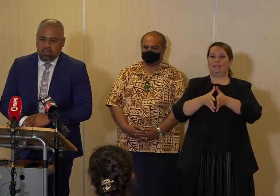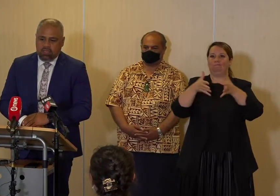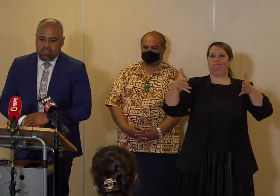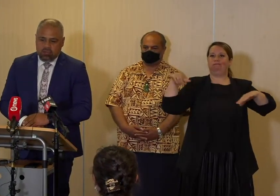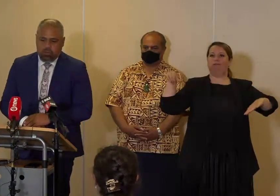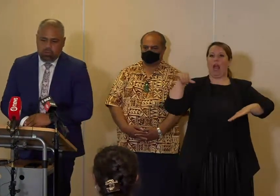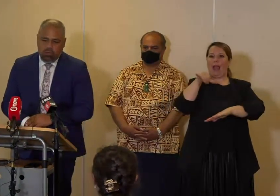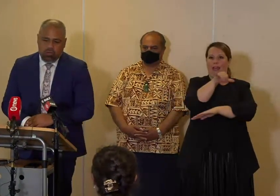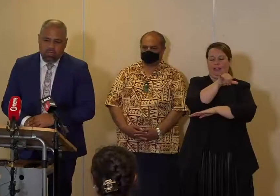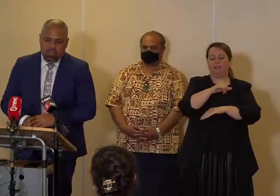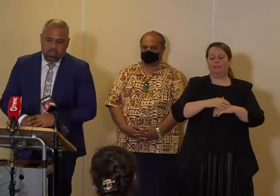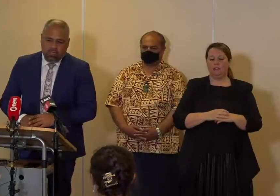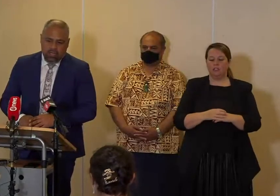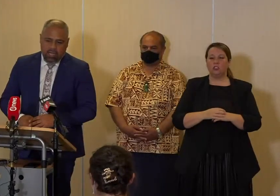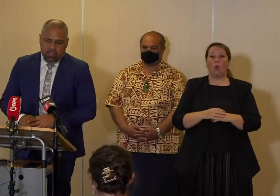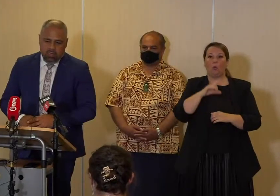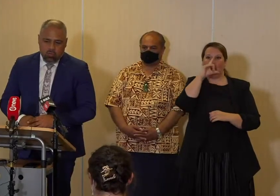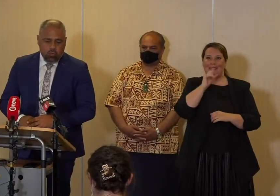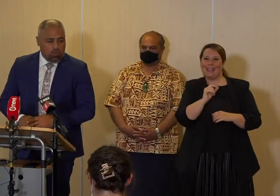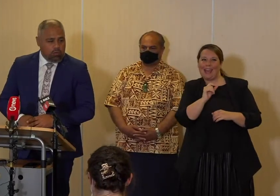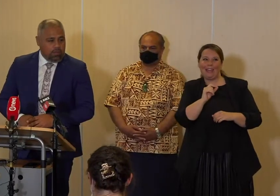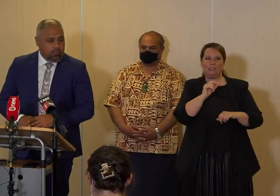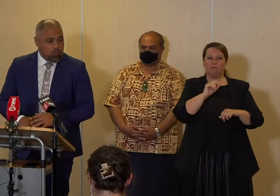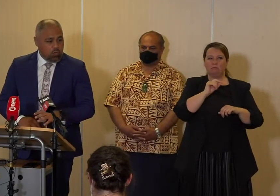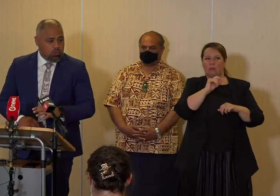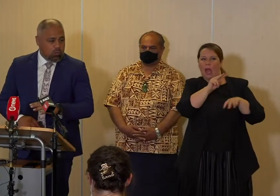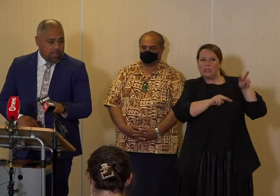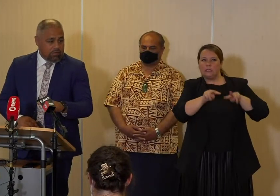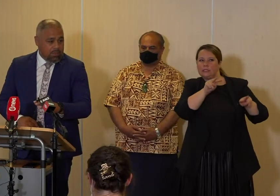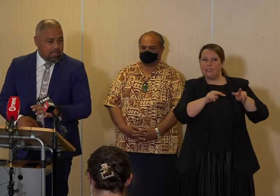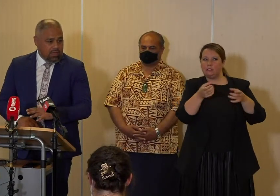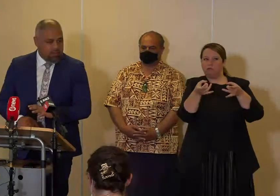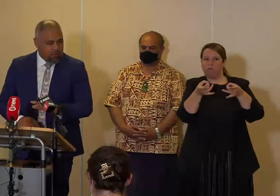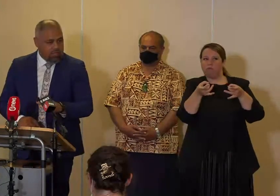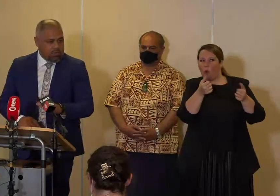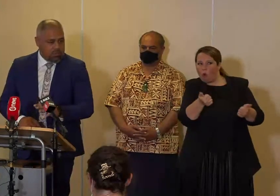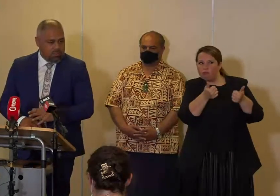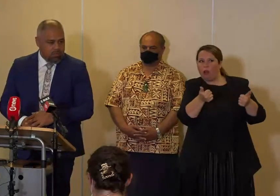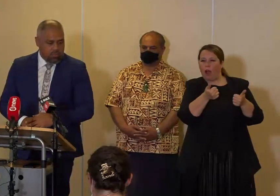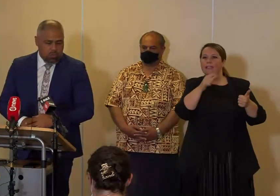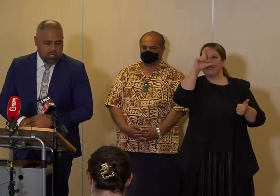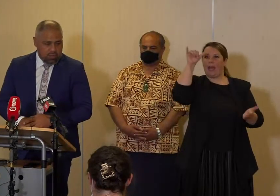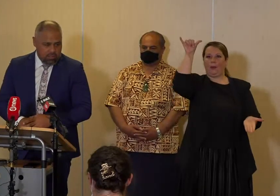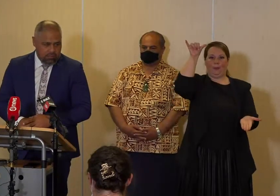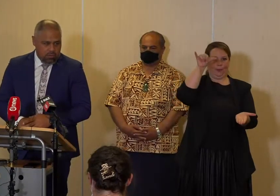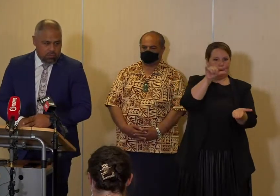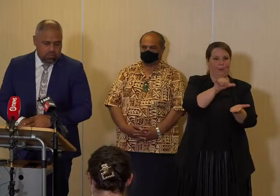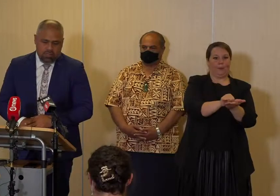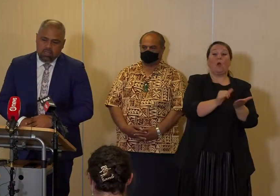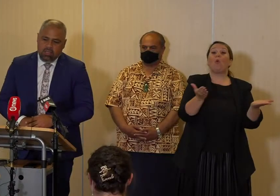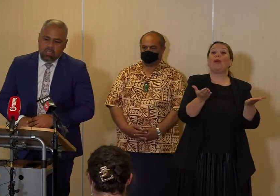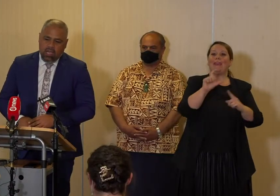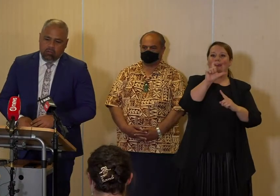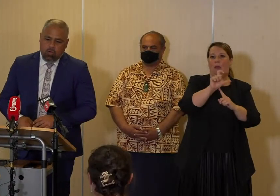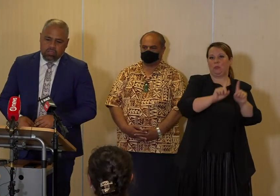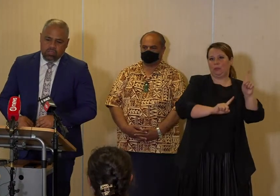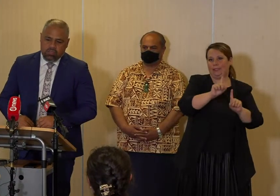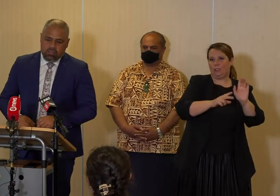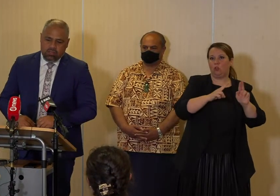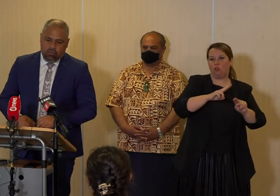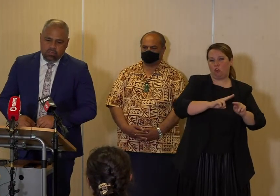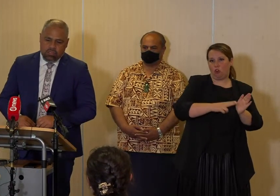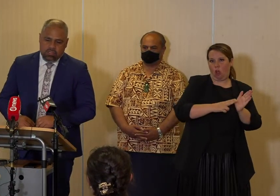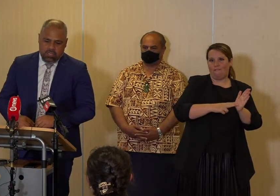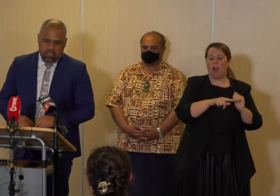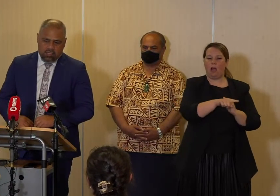we can assess whether or not it can land in Nuku'alofa, or we'll have to make other arrangements to make sure we can deliver goods. Reconnaissance